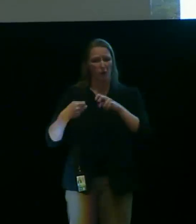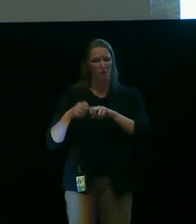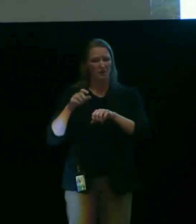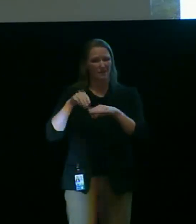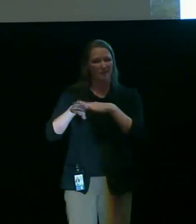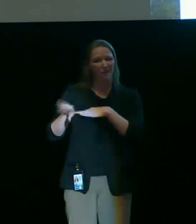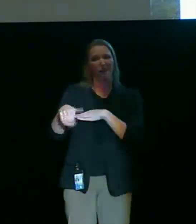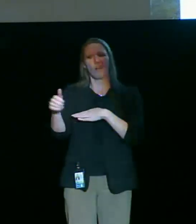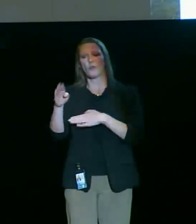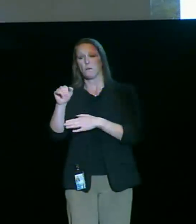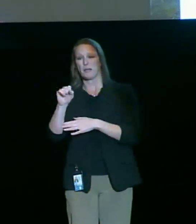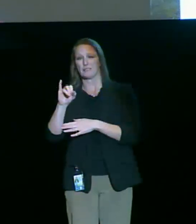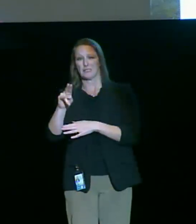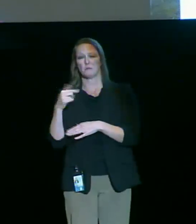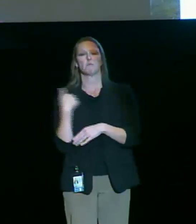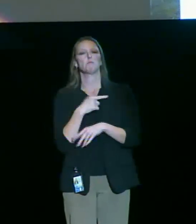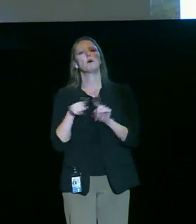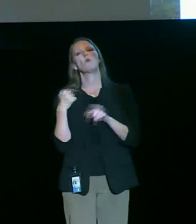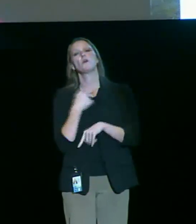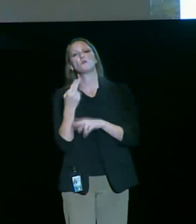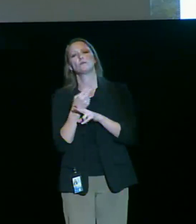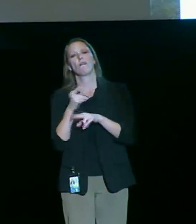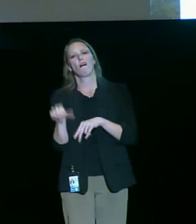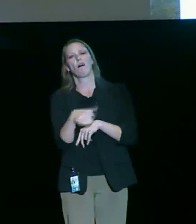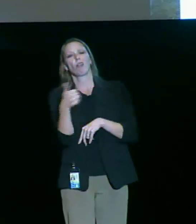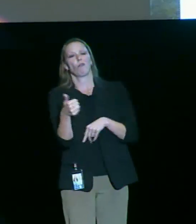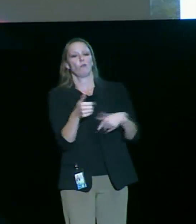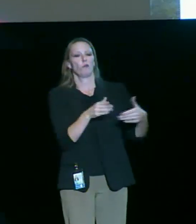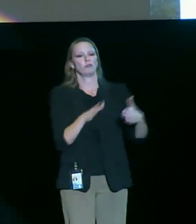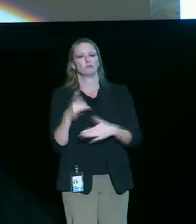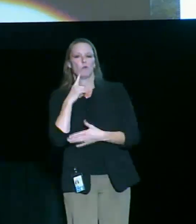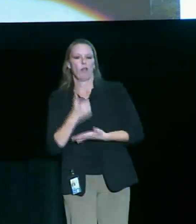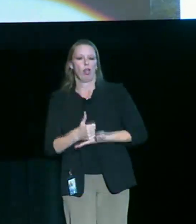resources have been brought in to help make progress on those other basins.